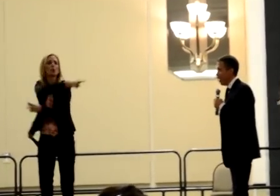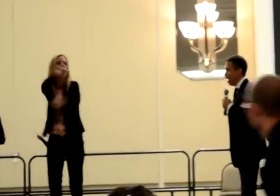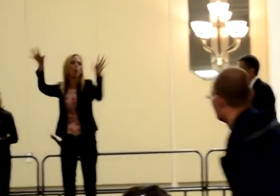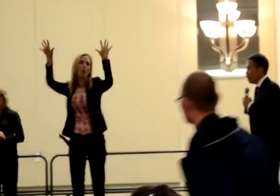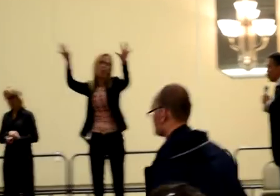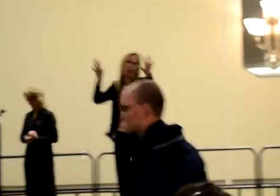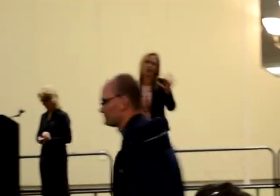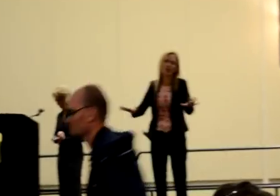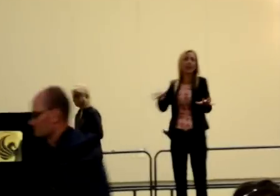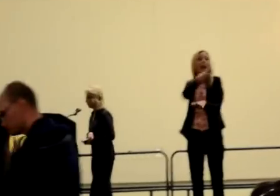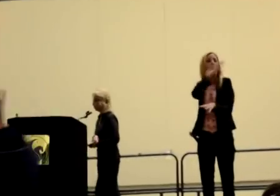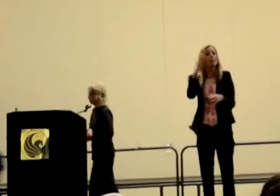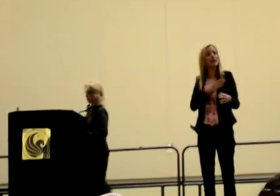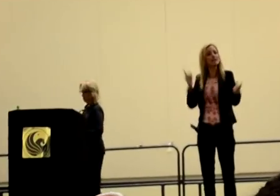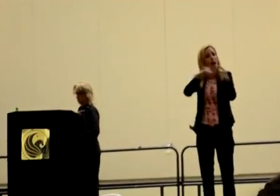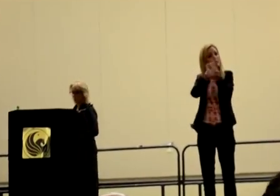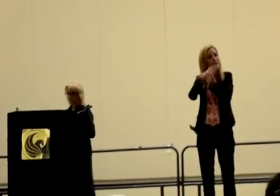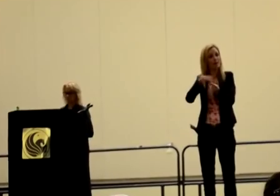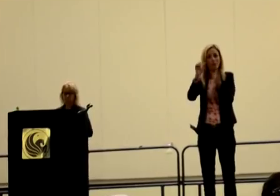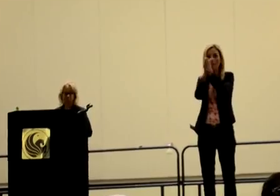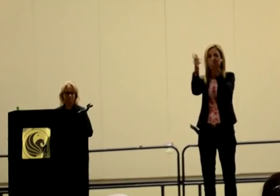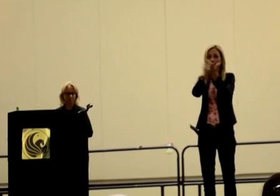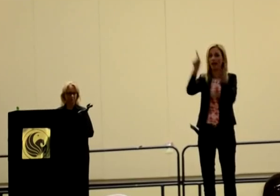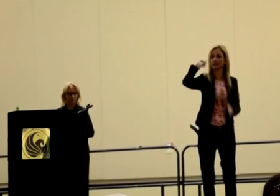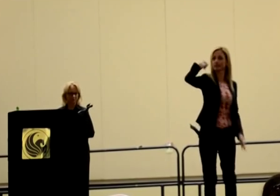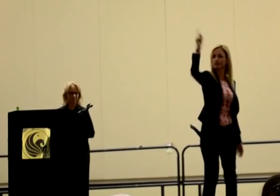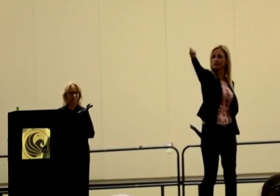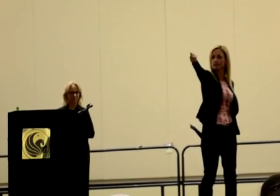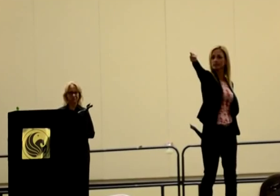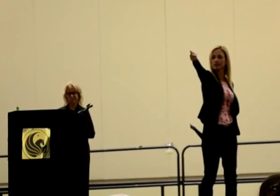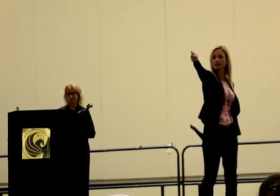you very much. Thank you so much for having me. You are great. You're wonderful. And please come and meet me.